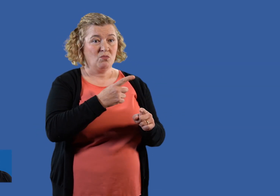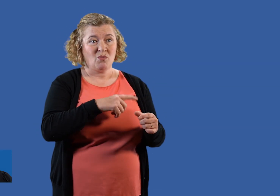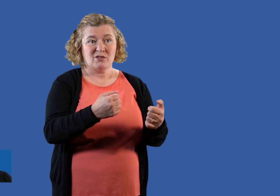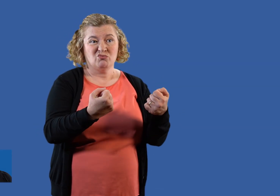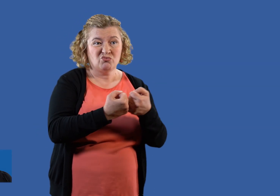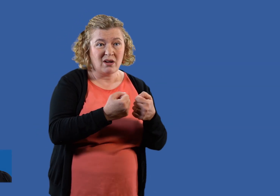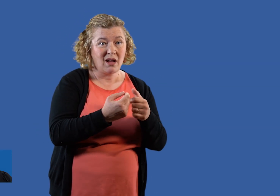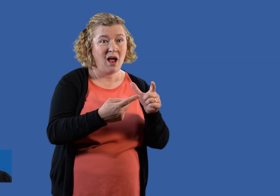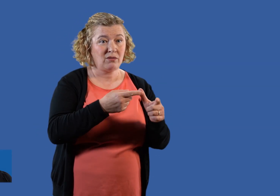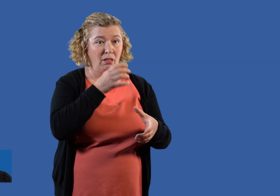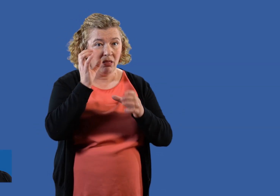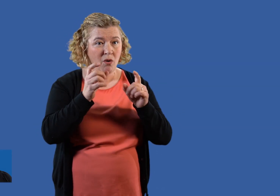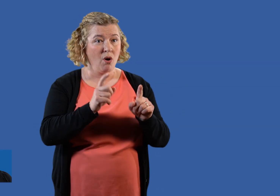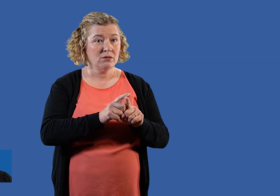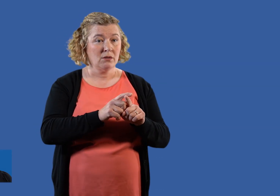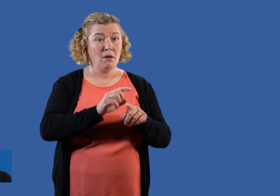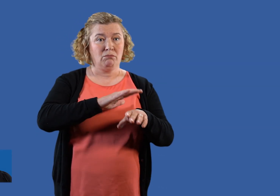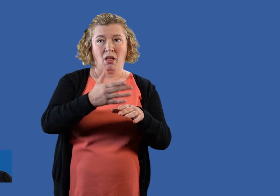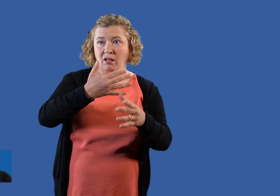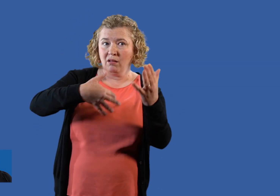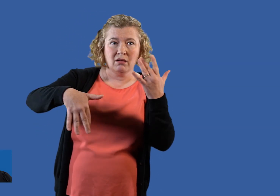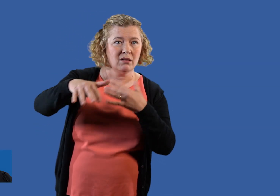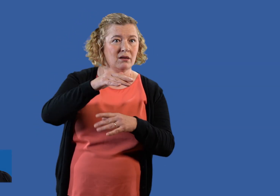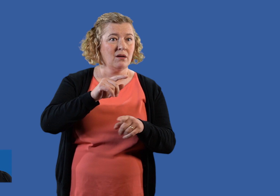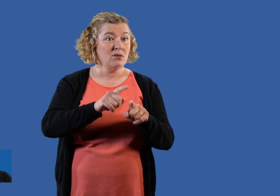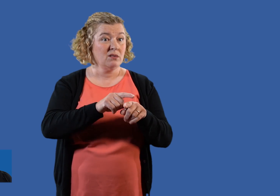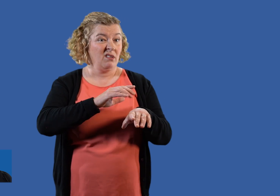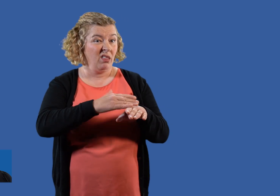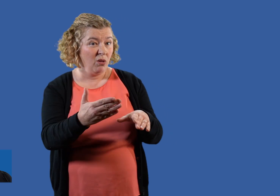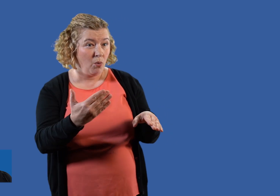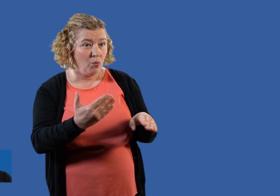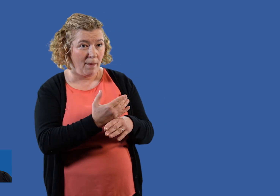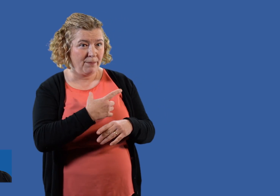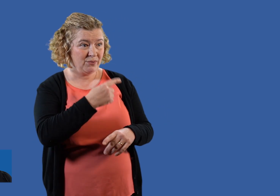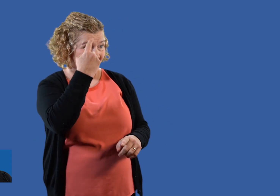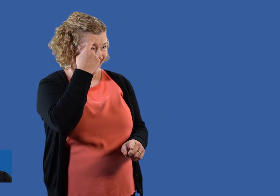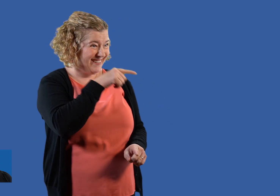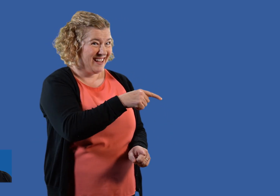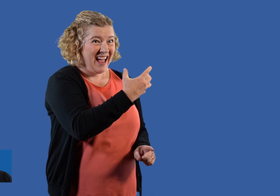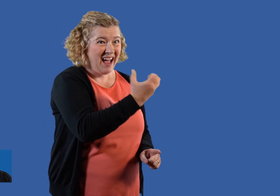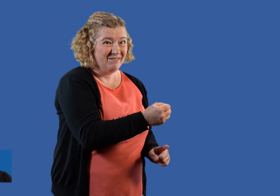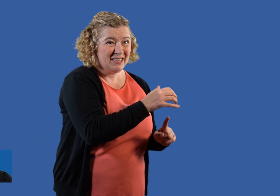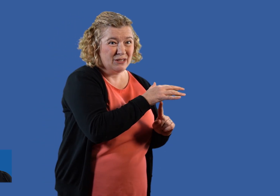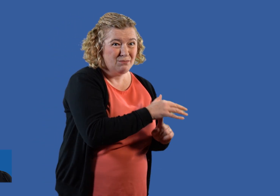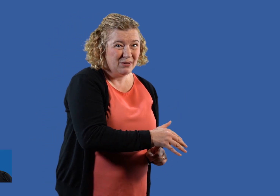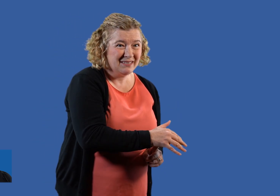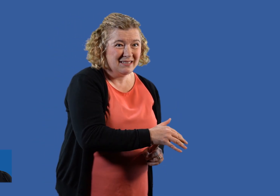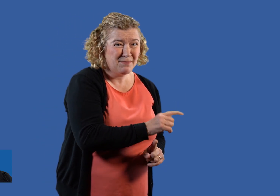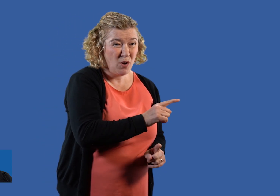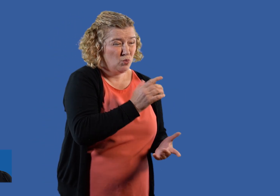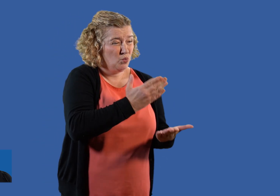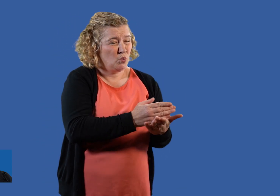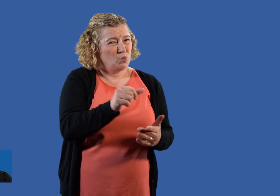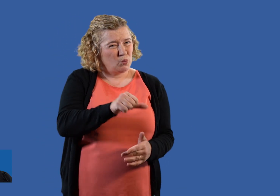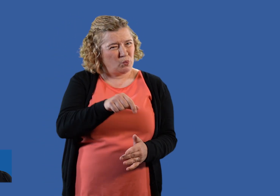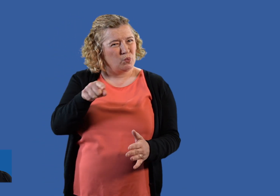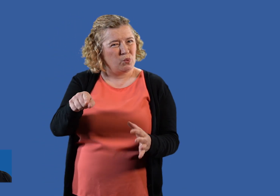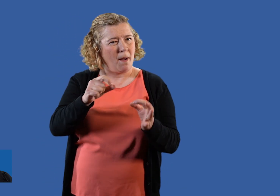As bipolar disorder is a more severe condition with frequent, recurrent and significant comorbidities.